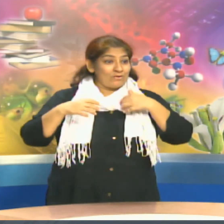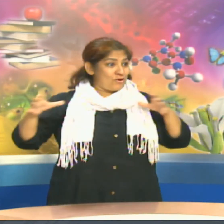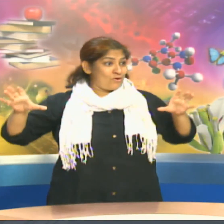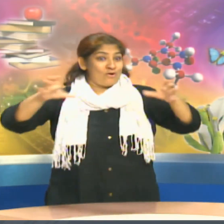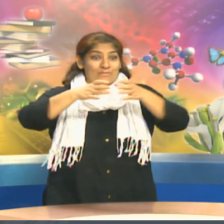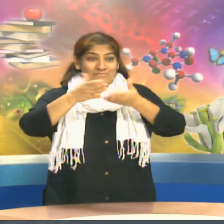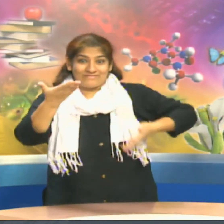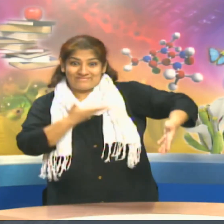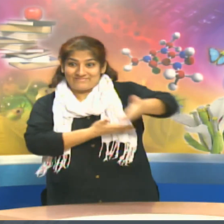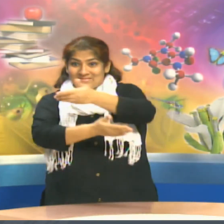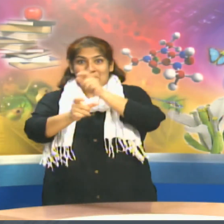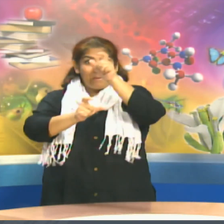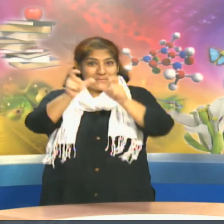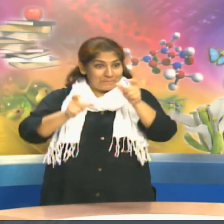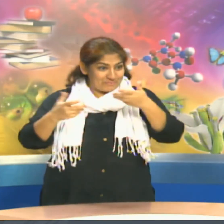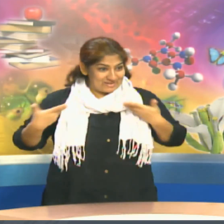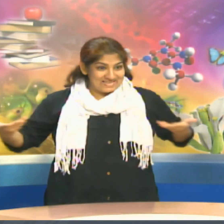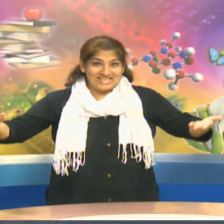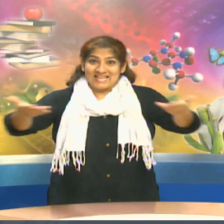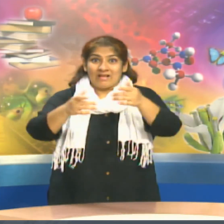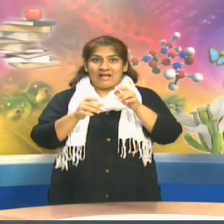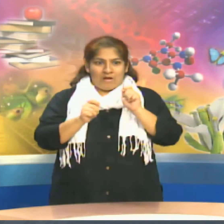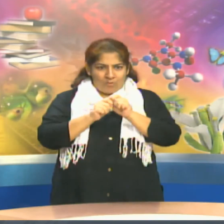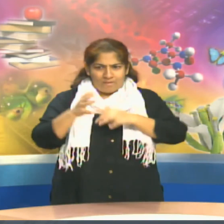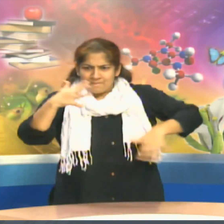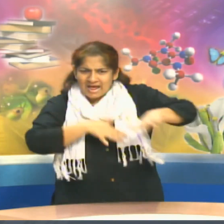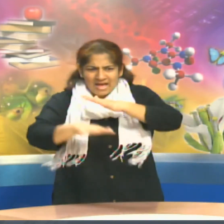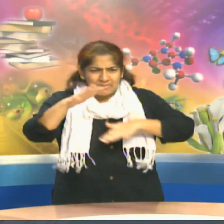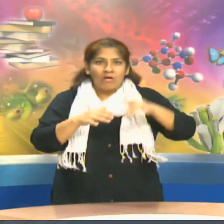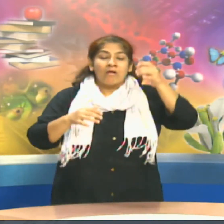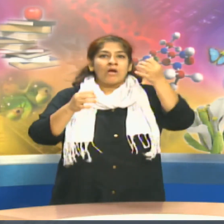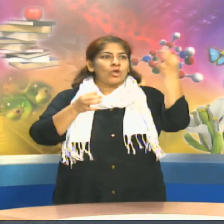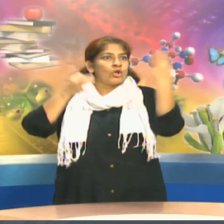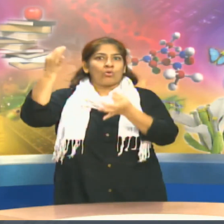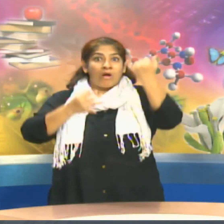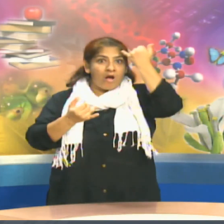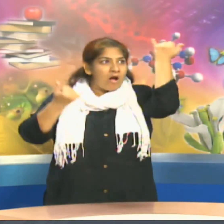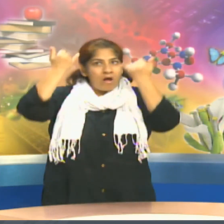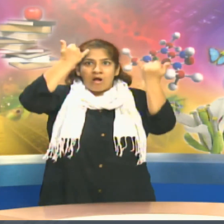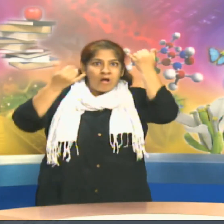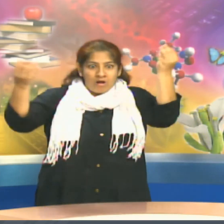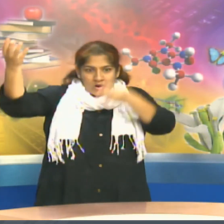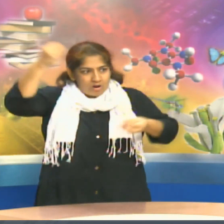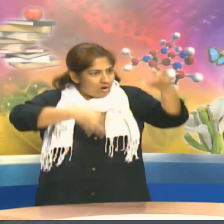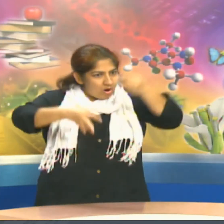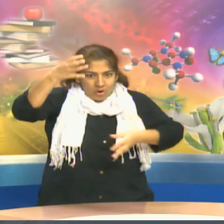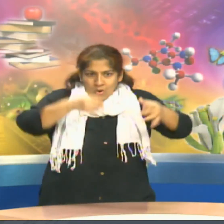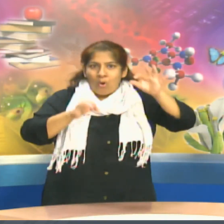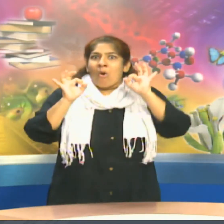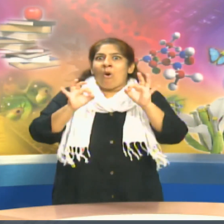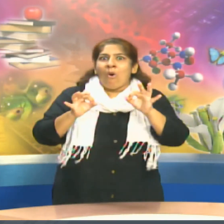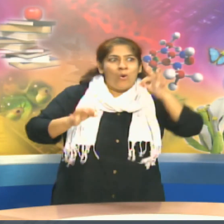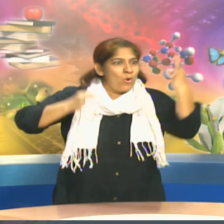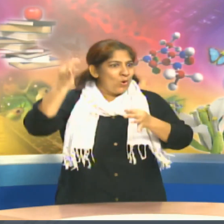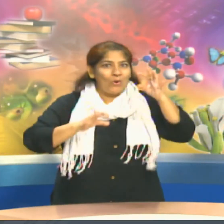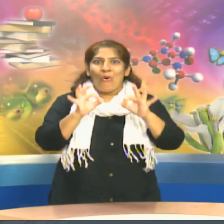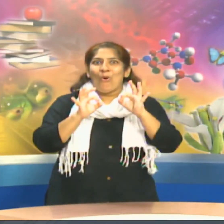next important point is, the people who are working and doing together, they are using